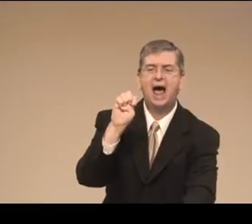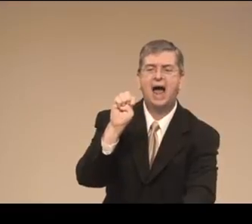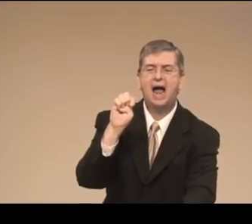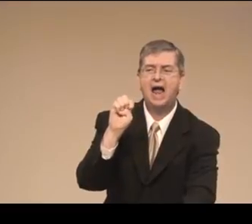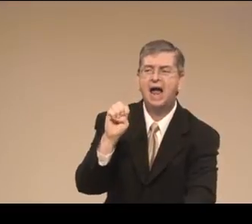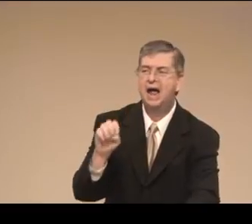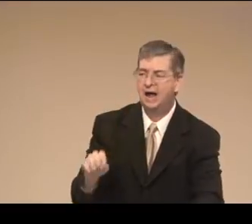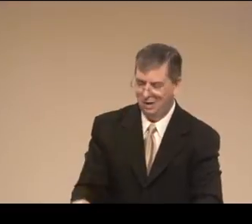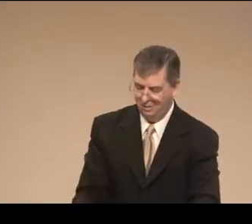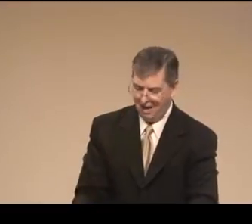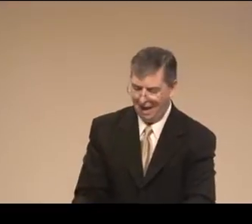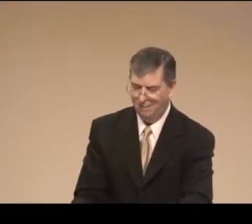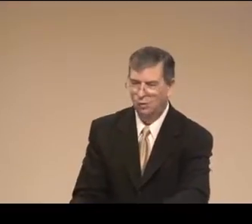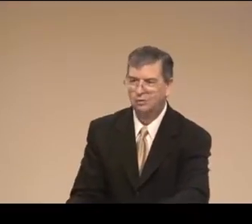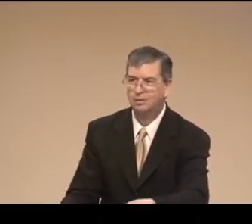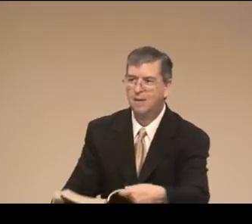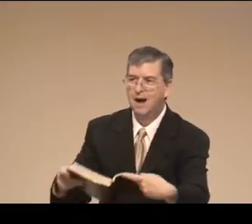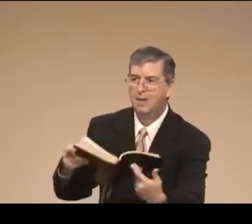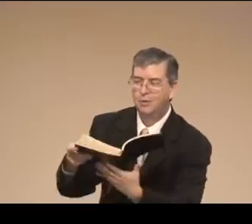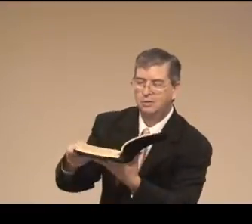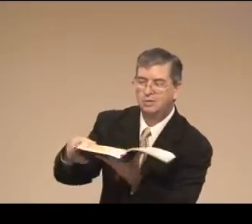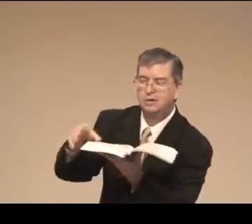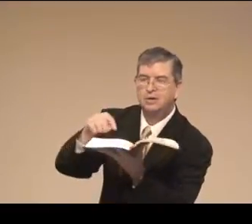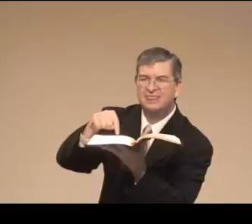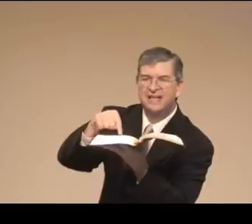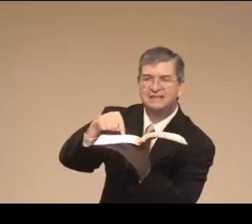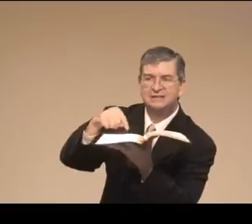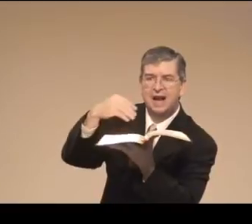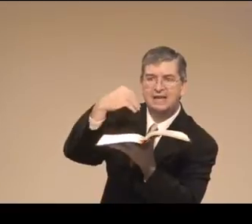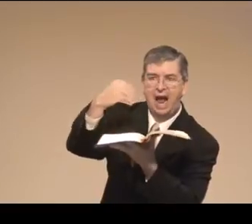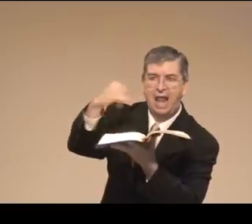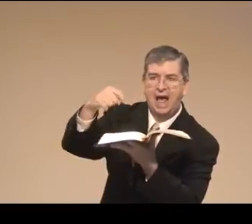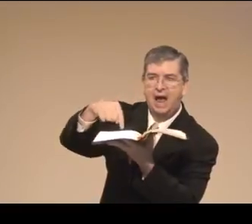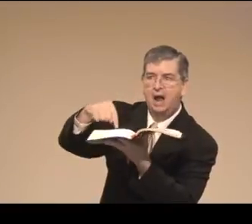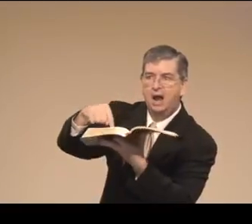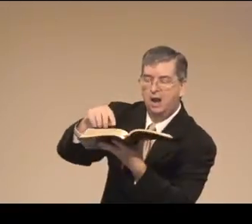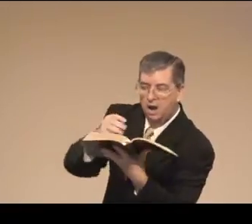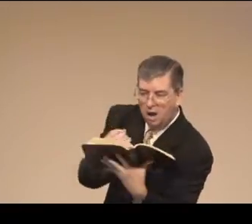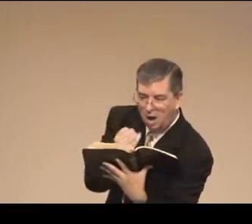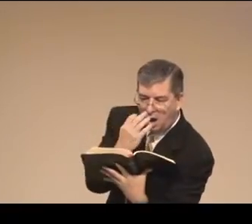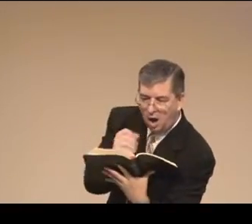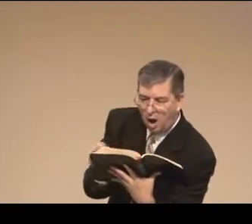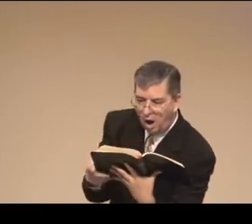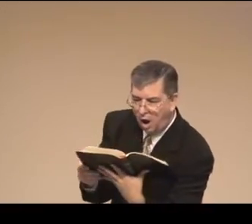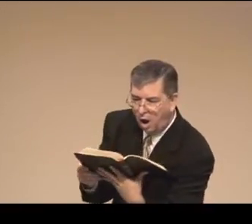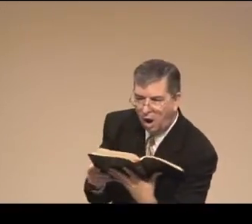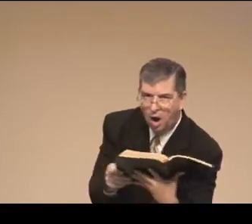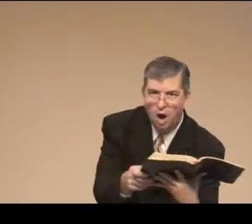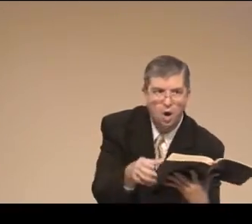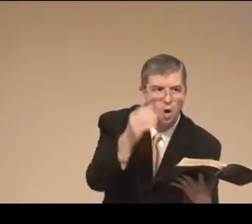What's our guideline? Right here. This Bible, this word right here, as we look